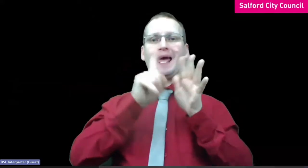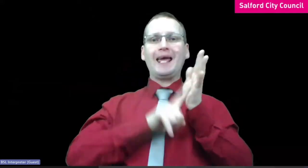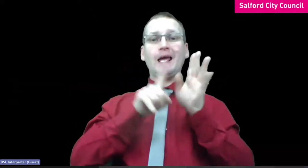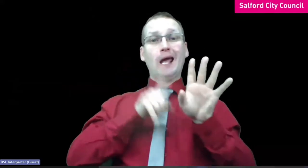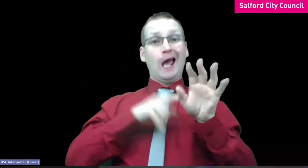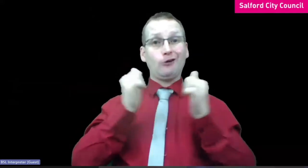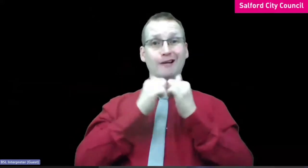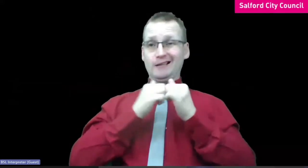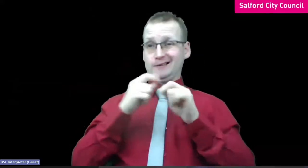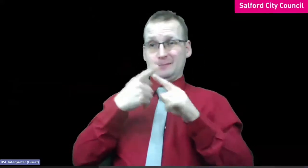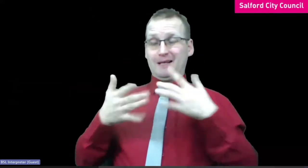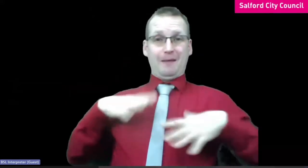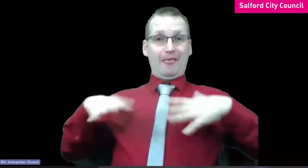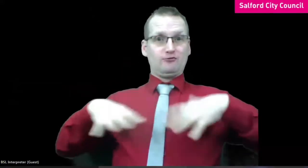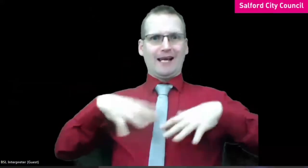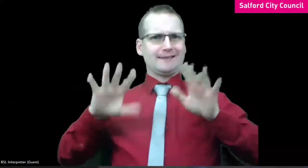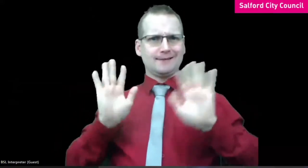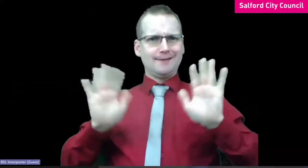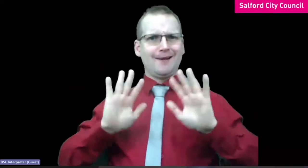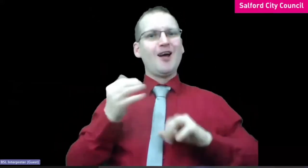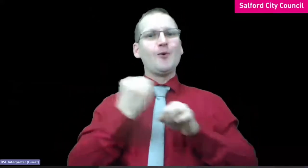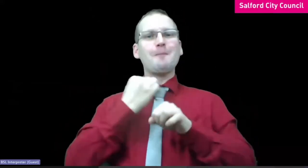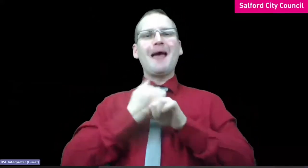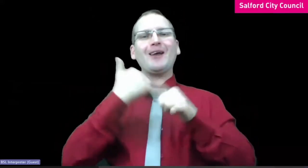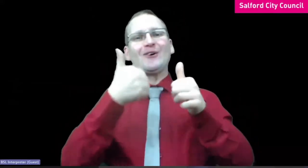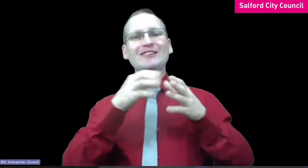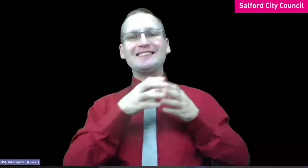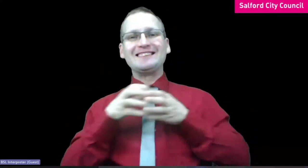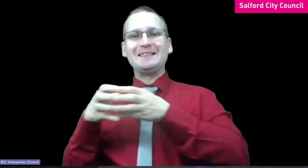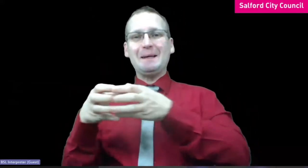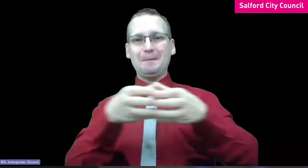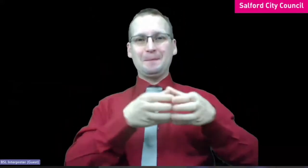the dress up, that we made a good team.